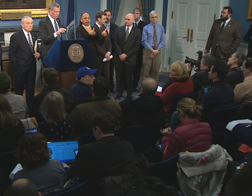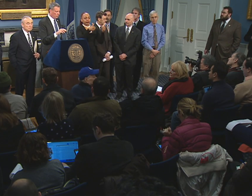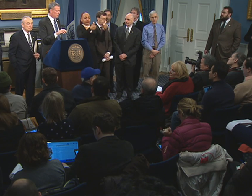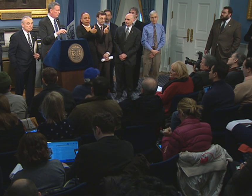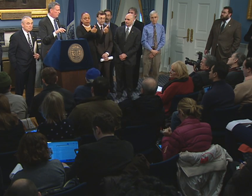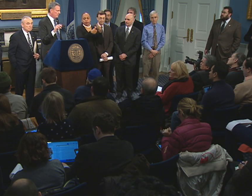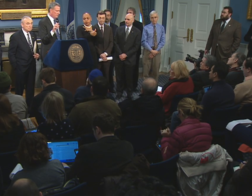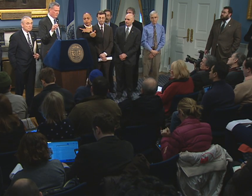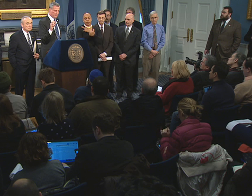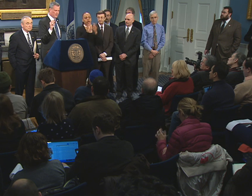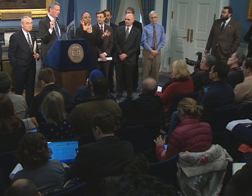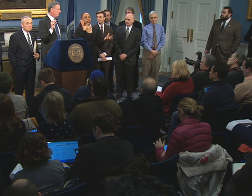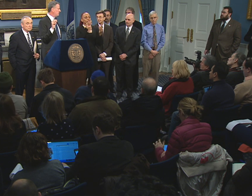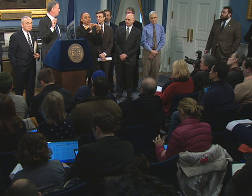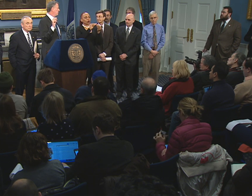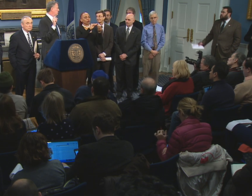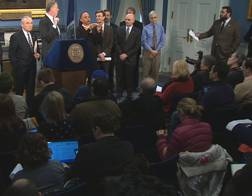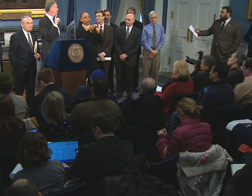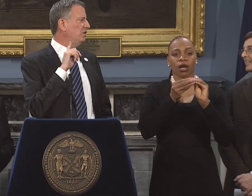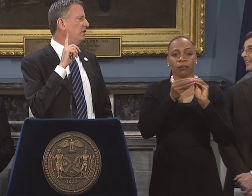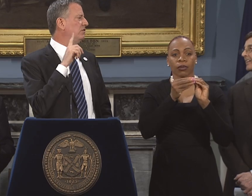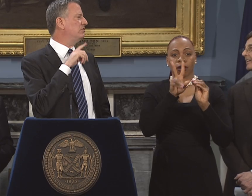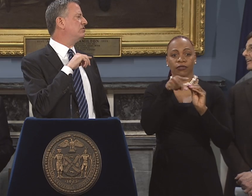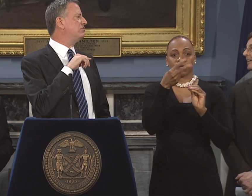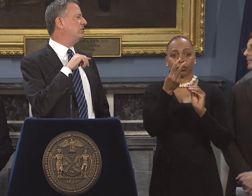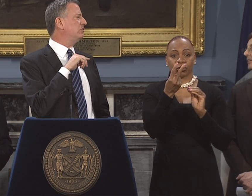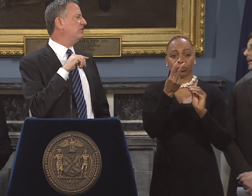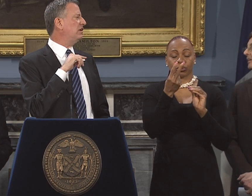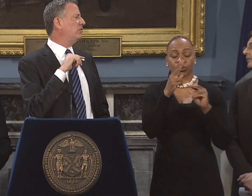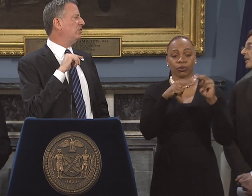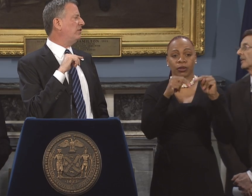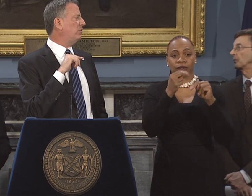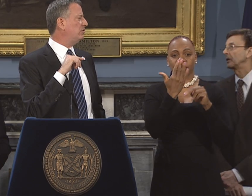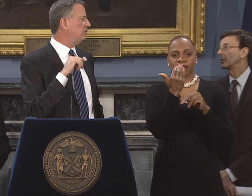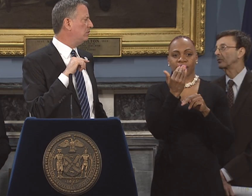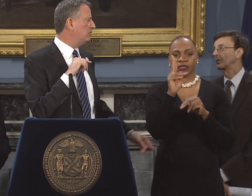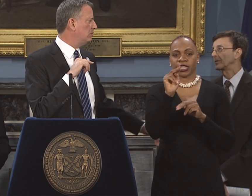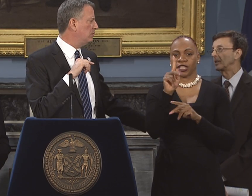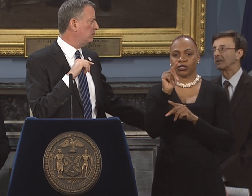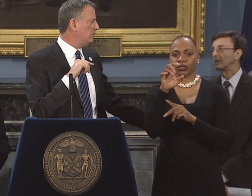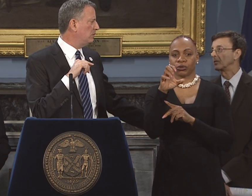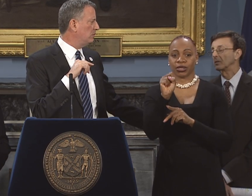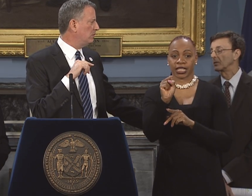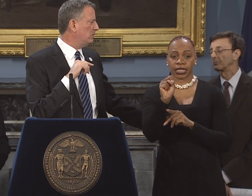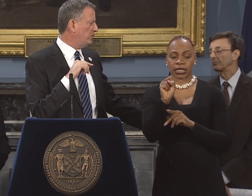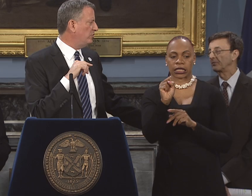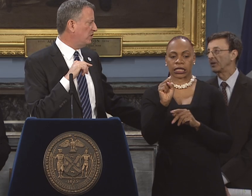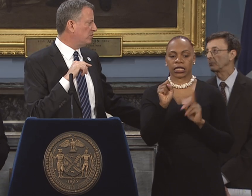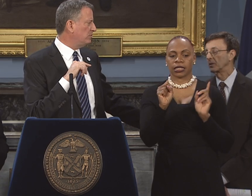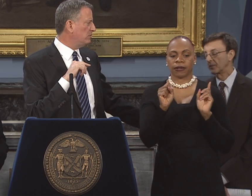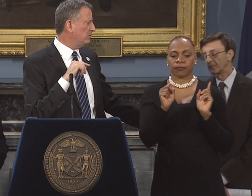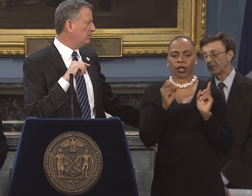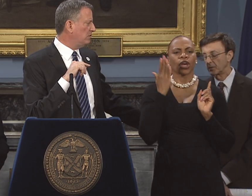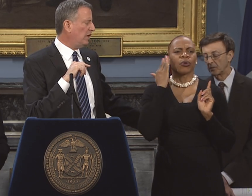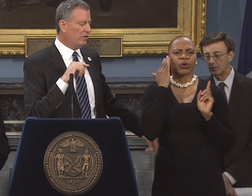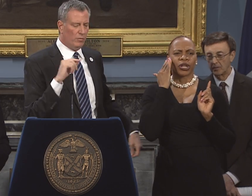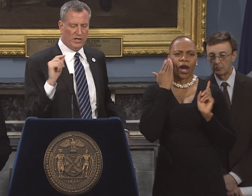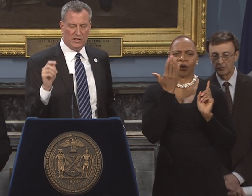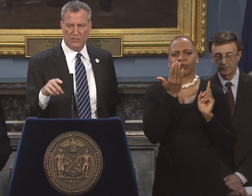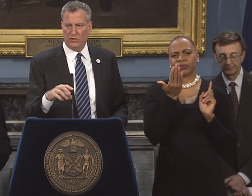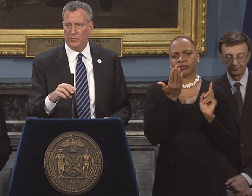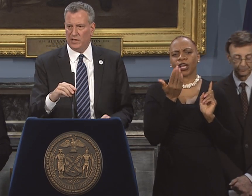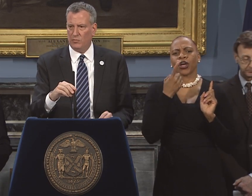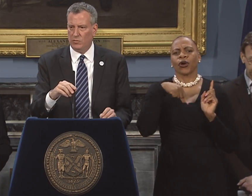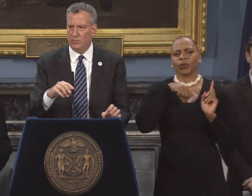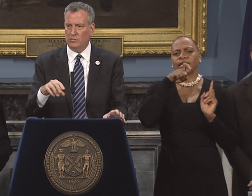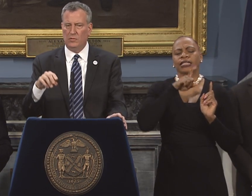The total number within the 15 units in the two buildings, Joe, Sally, anyone know that? That was 15. The units? Yeah, okay, we